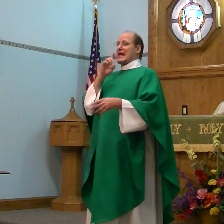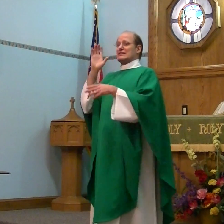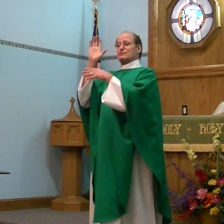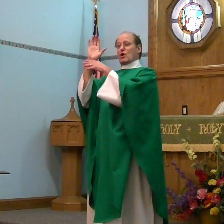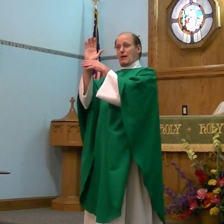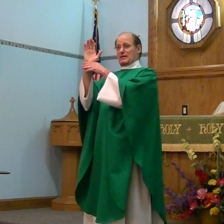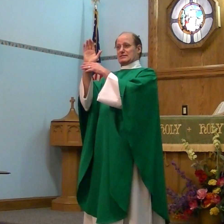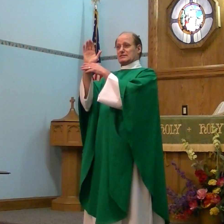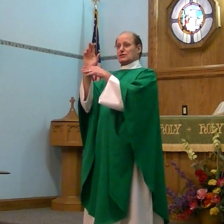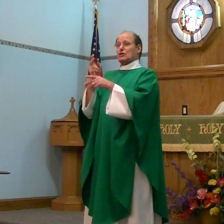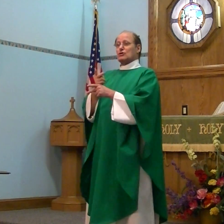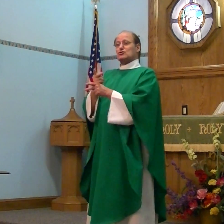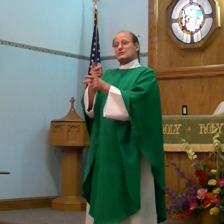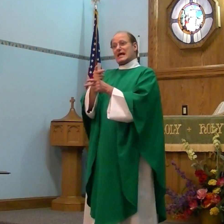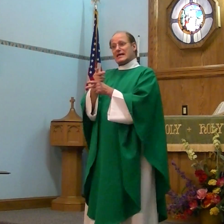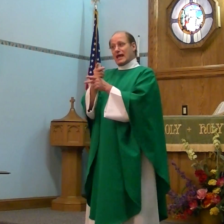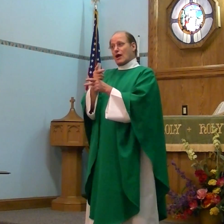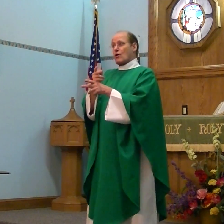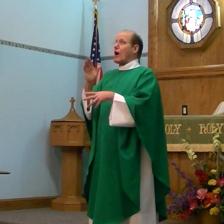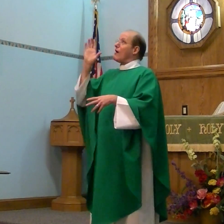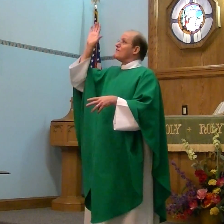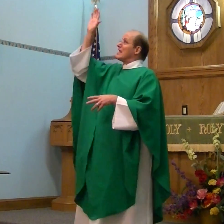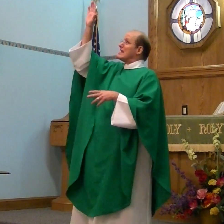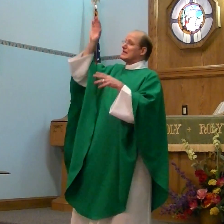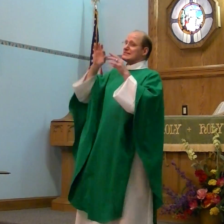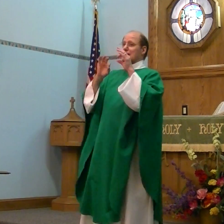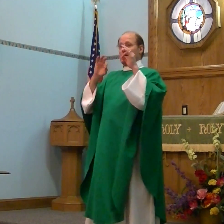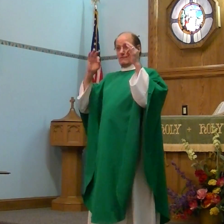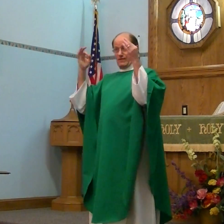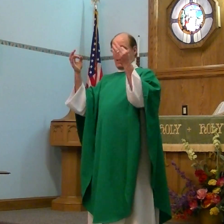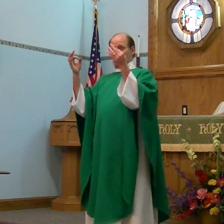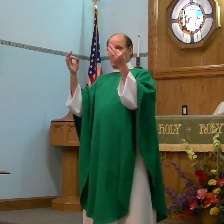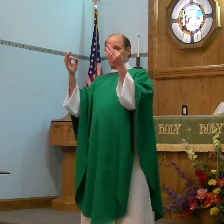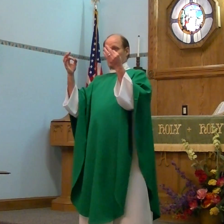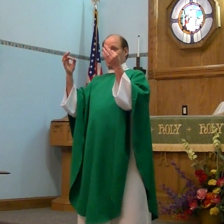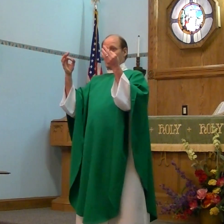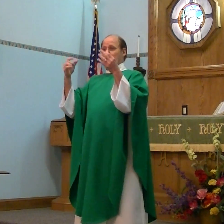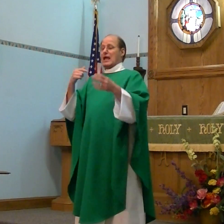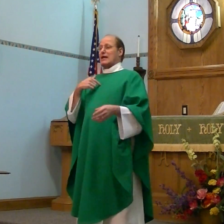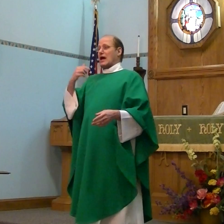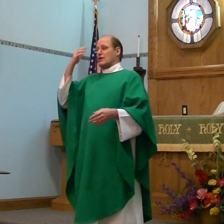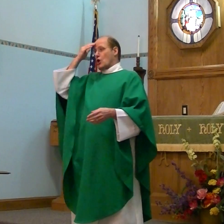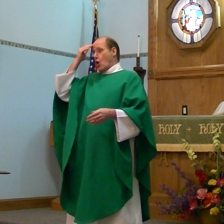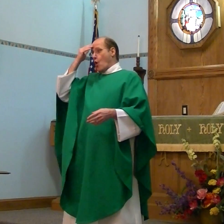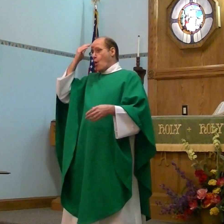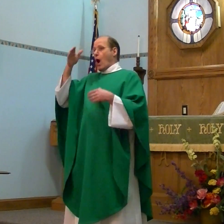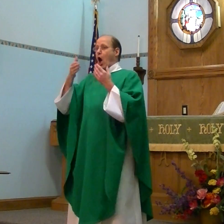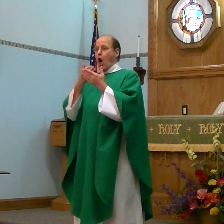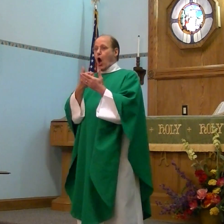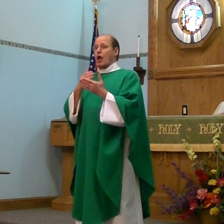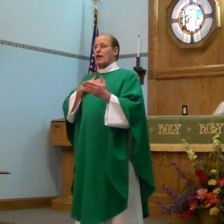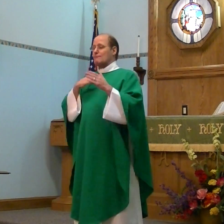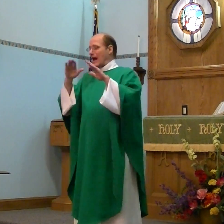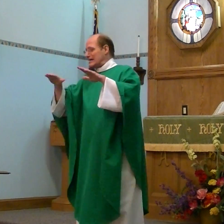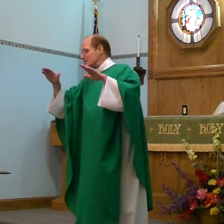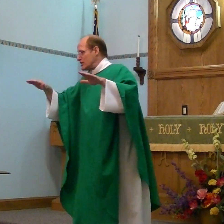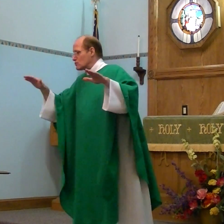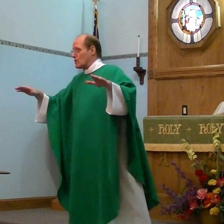has promised to take care of his family. And I know all of my children